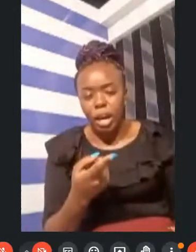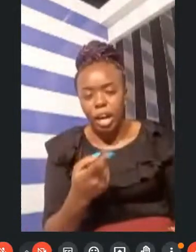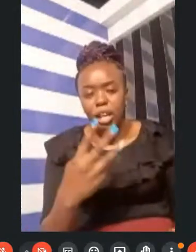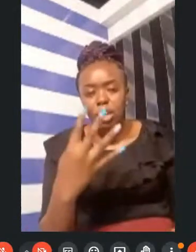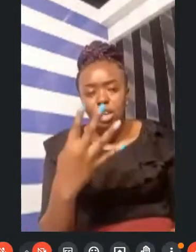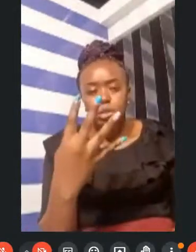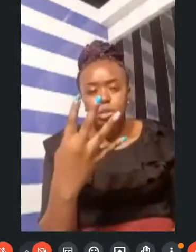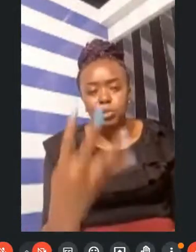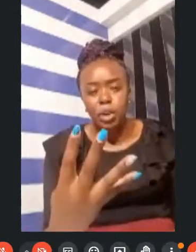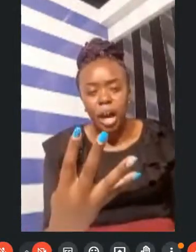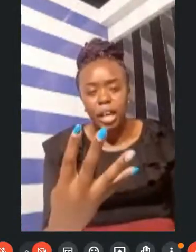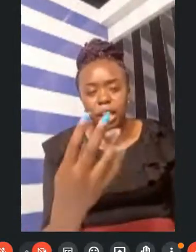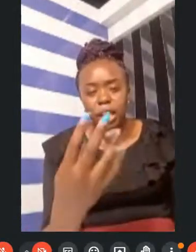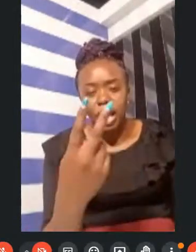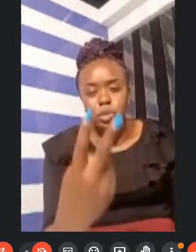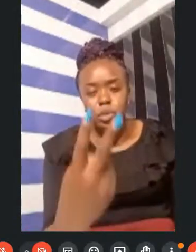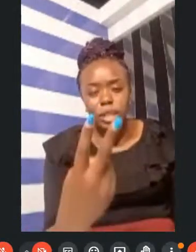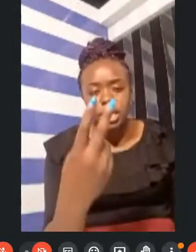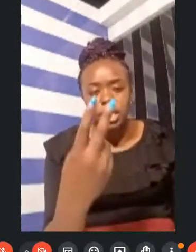196,000,